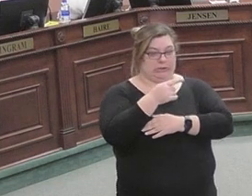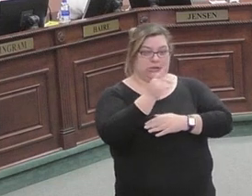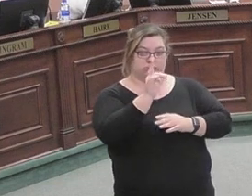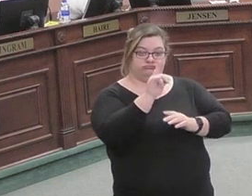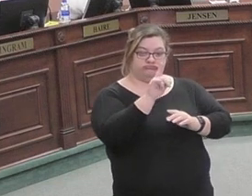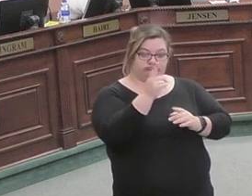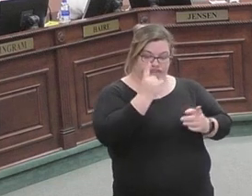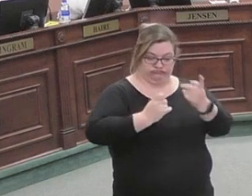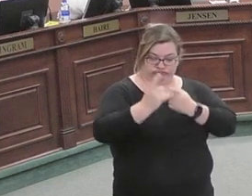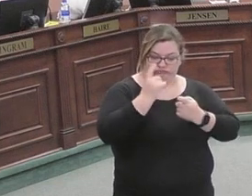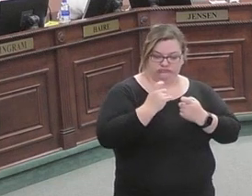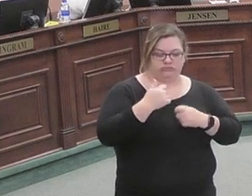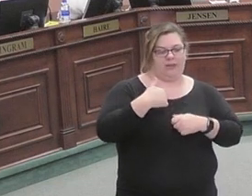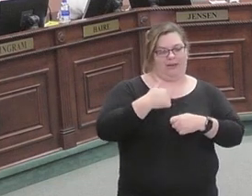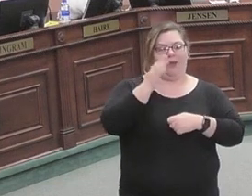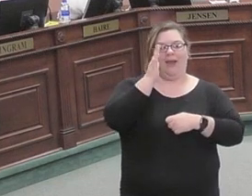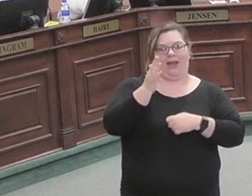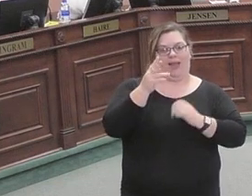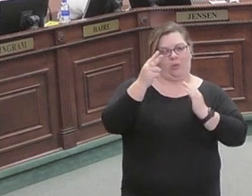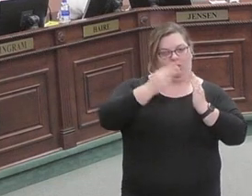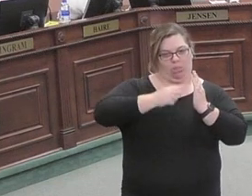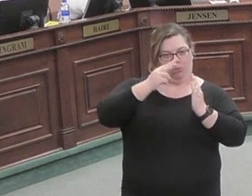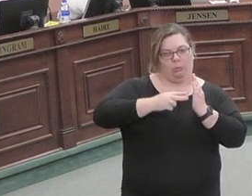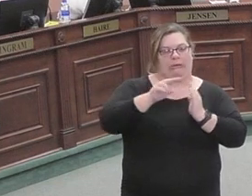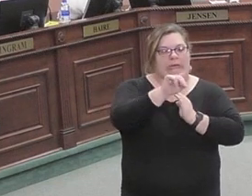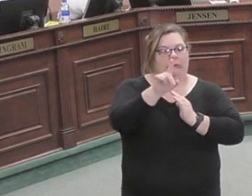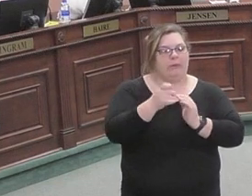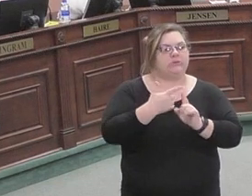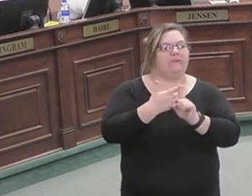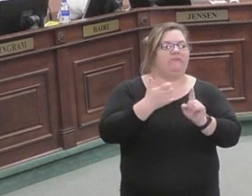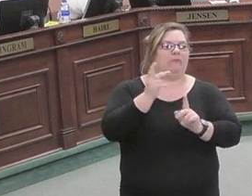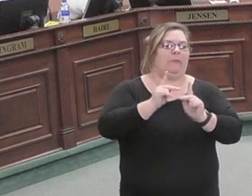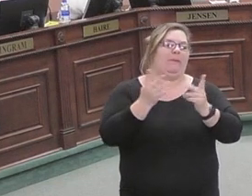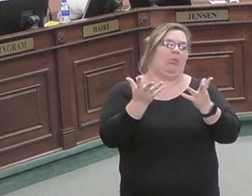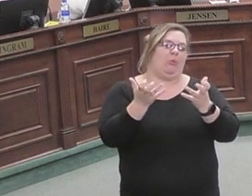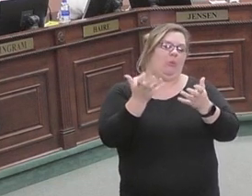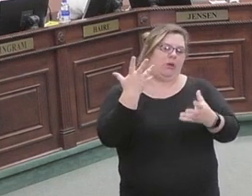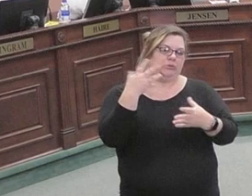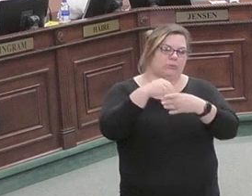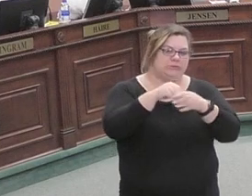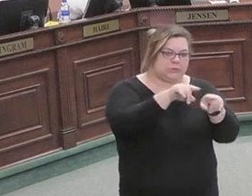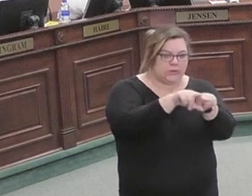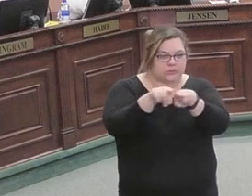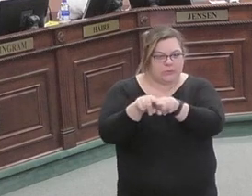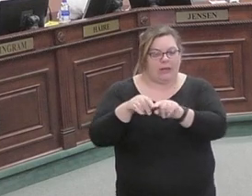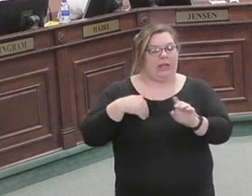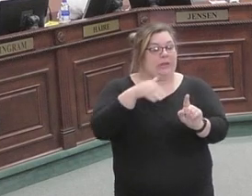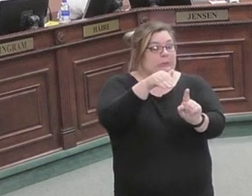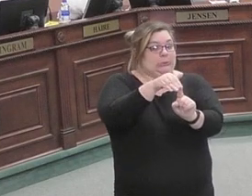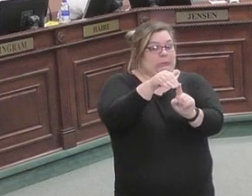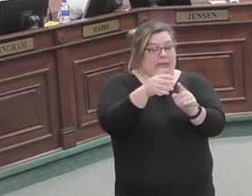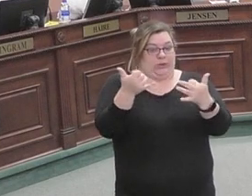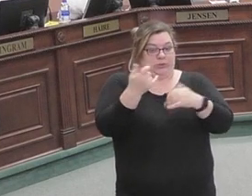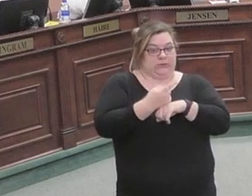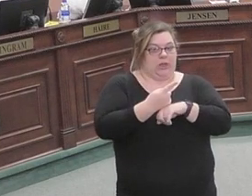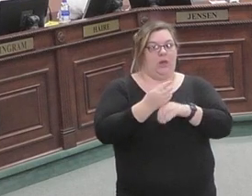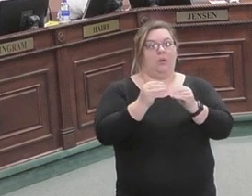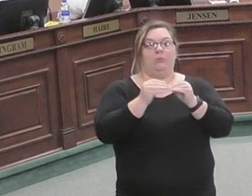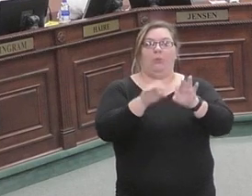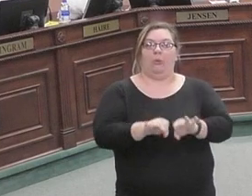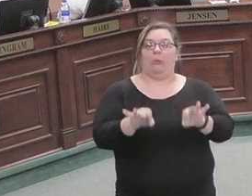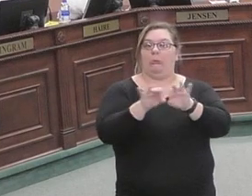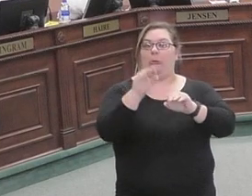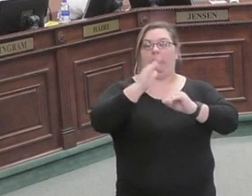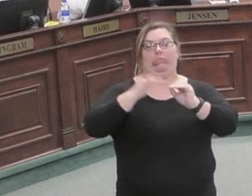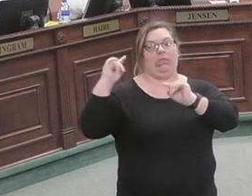here reading some questions from media that weren't able to come but wanted to participate as well. And as a reminder today, more importantly than ever before, I